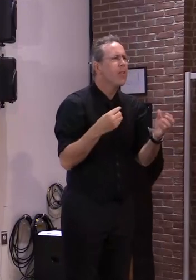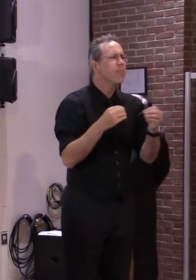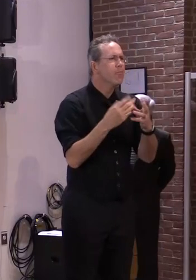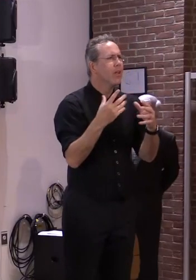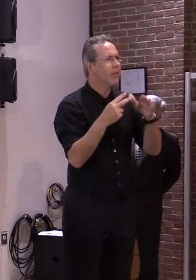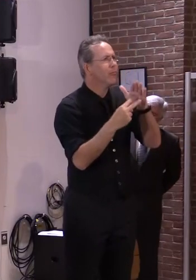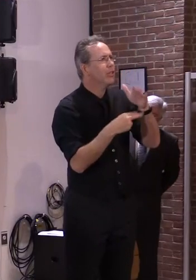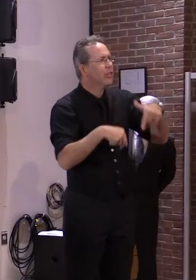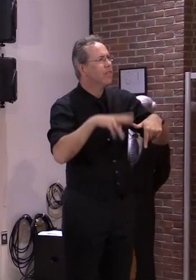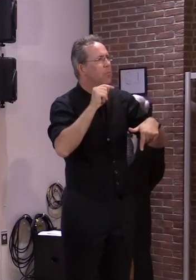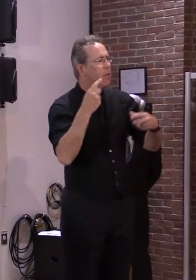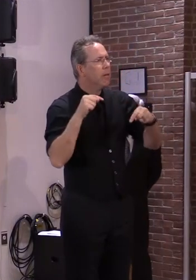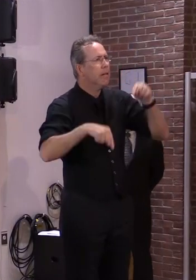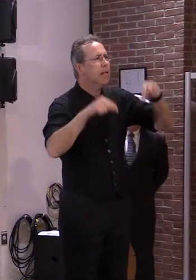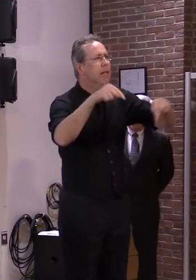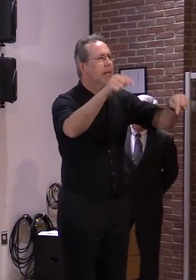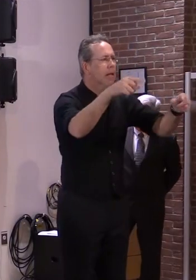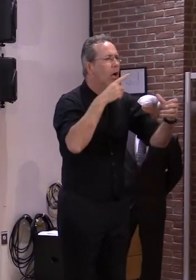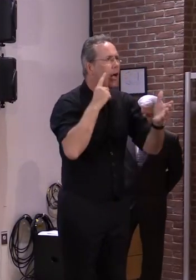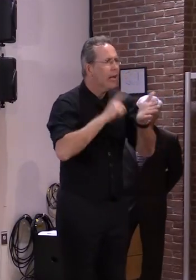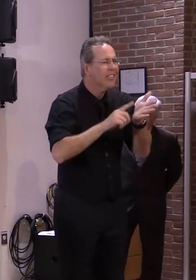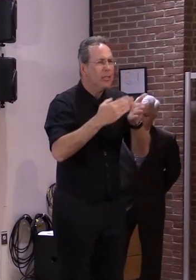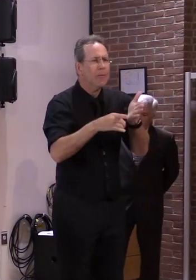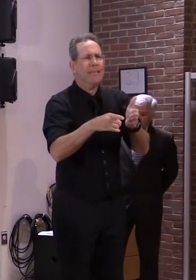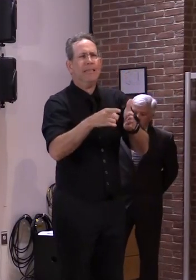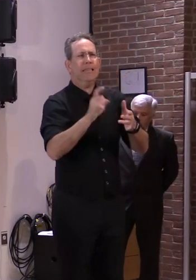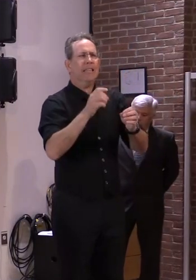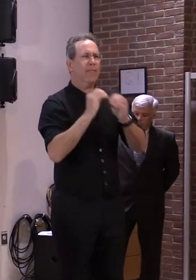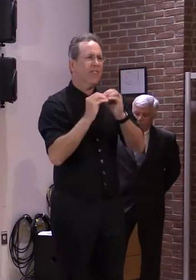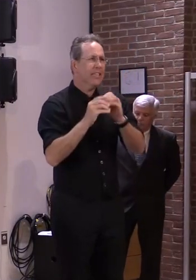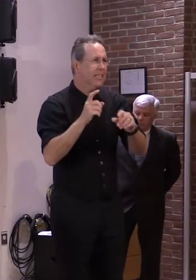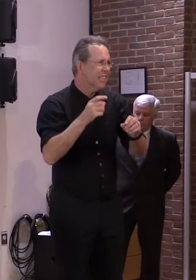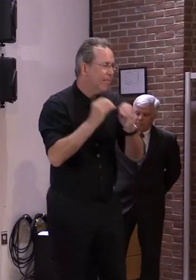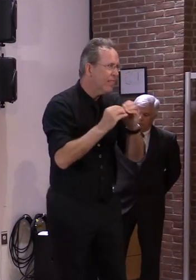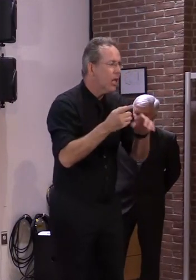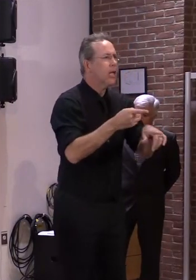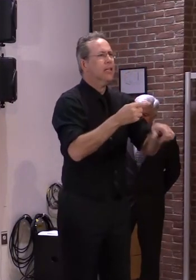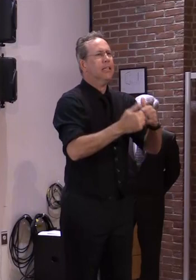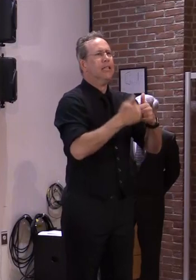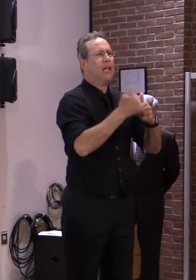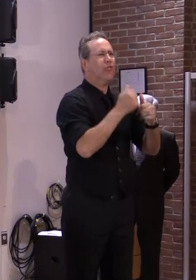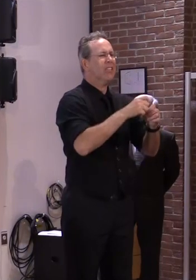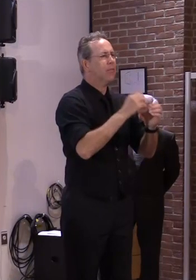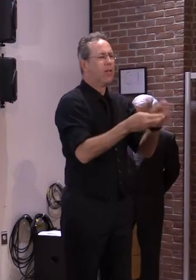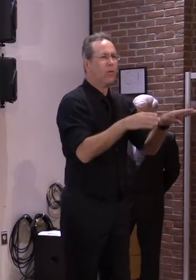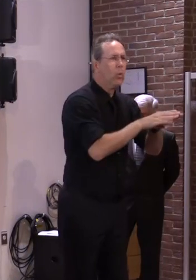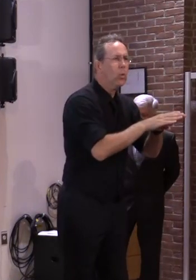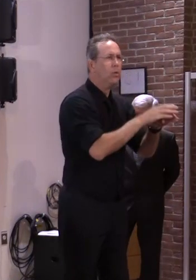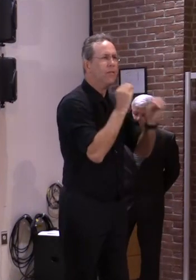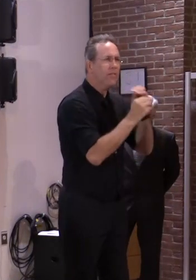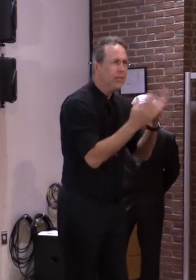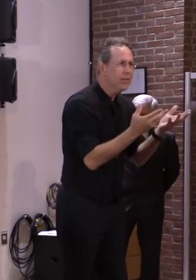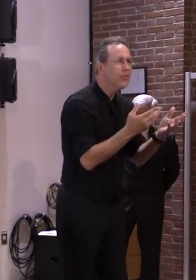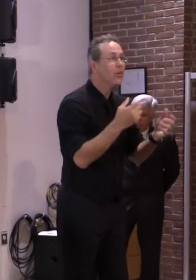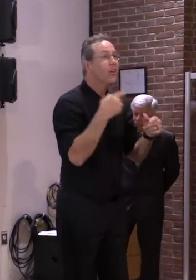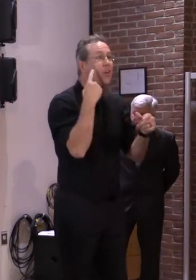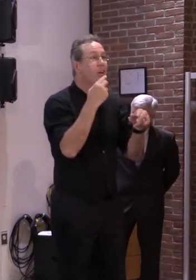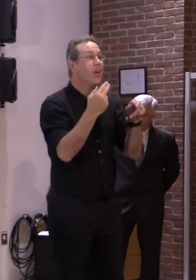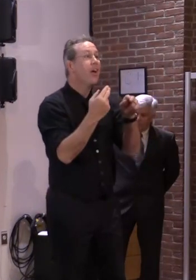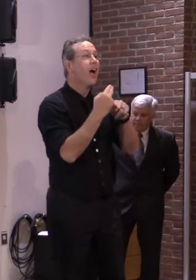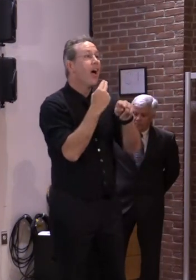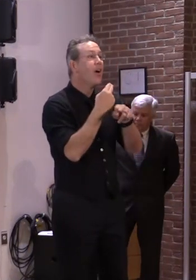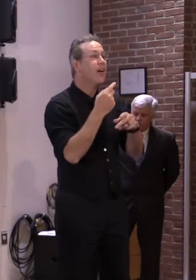bridges in our state. And that was highlighted during Irene. So we decided to double our efforts, and we put